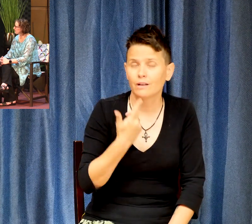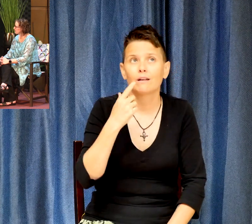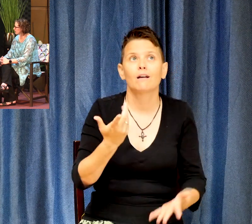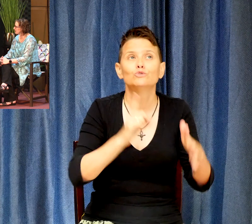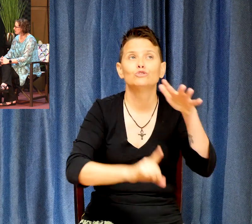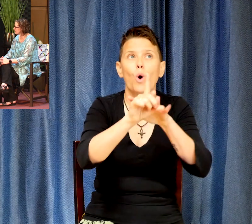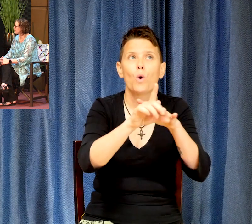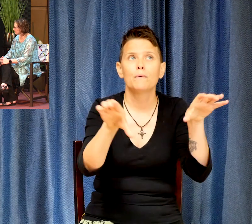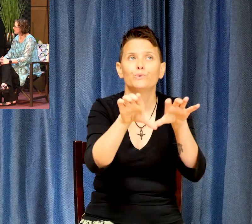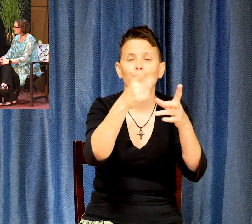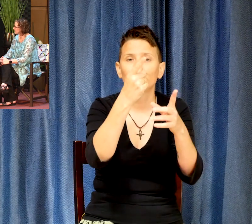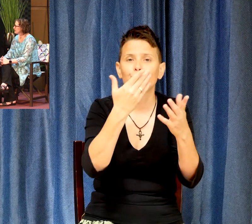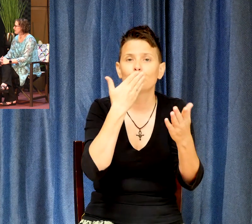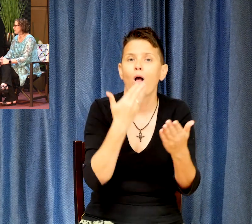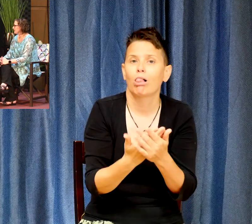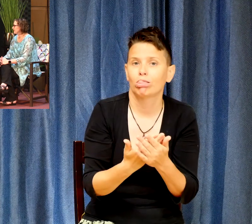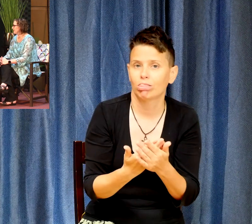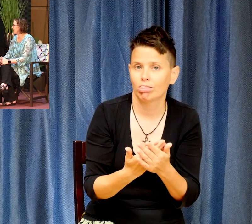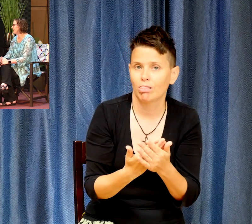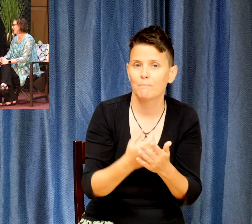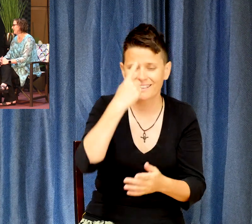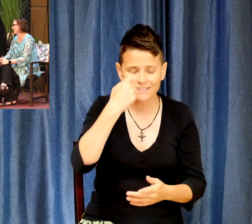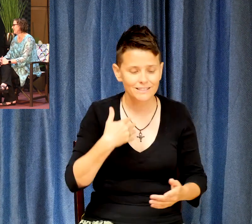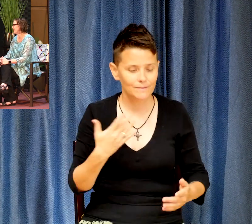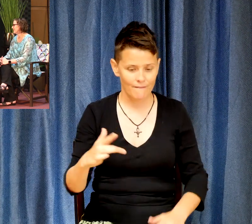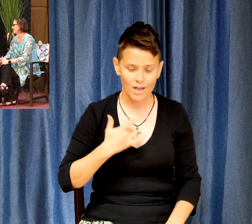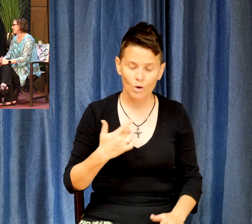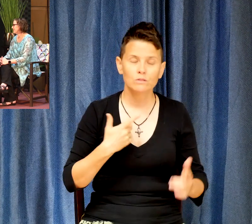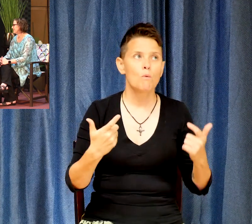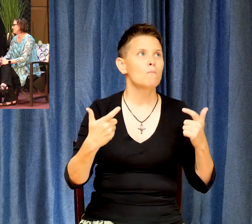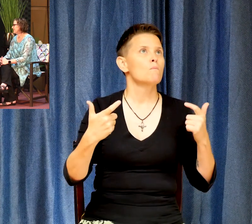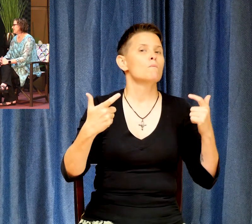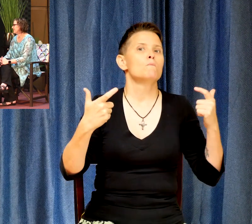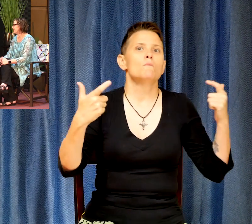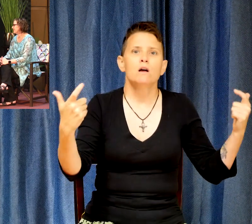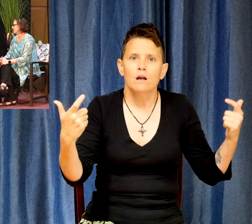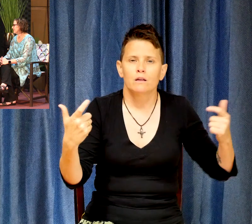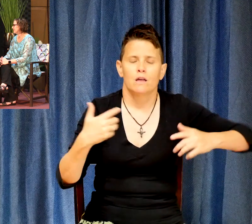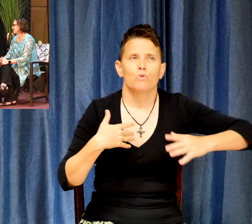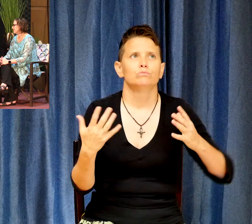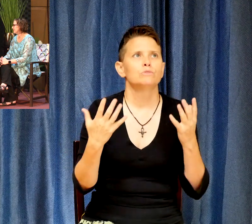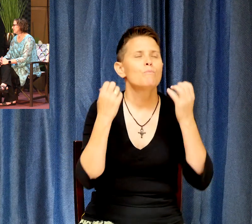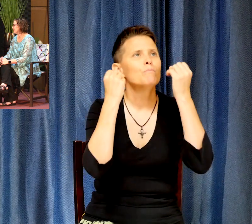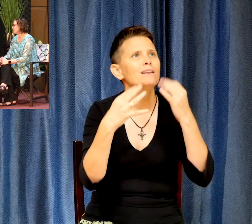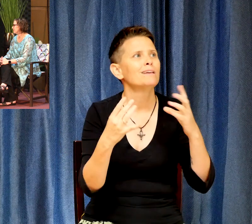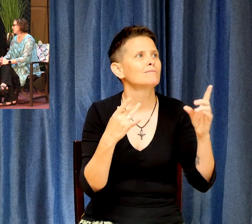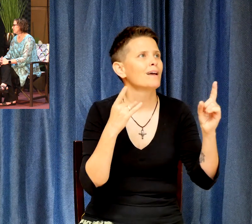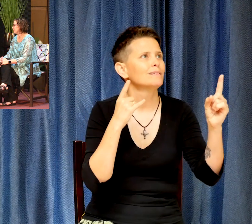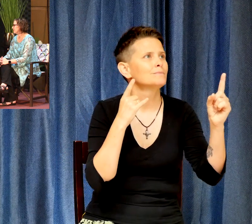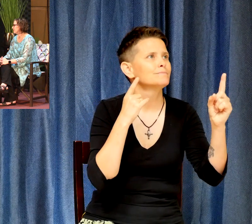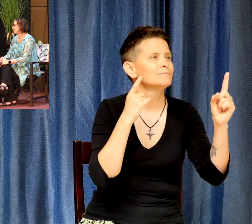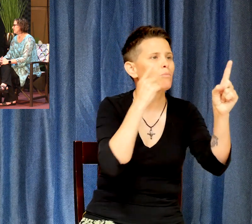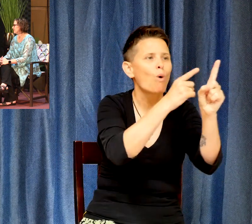justice, right? It seems like such an enormous topic, and there's so many different ways you can go with it. And so I think, and